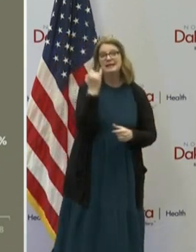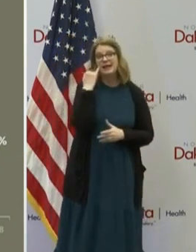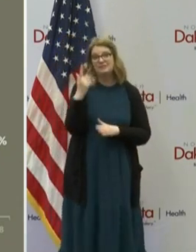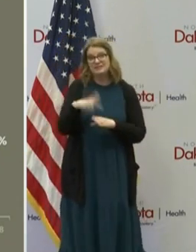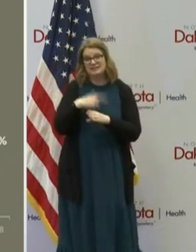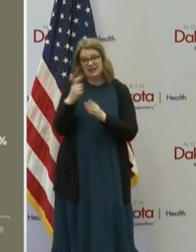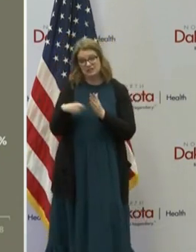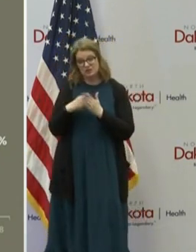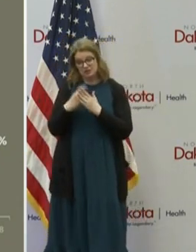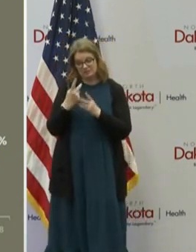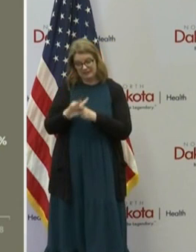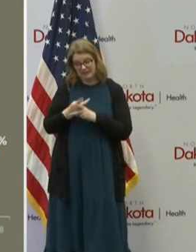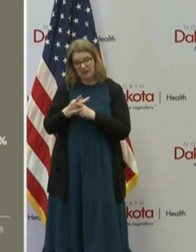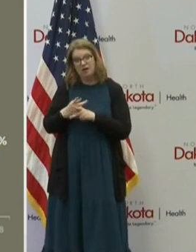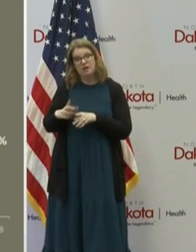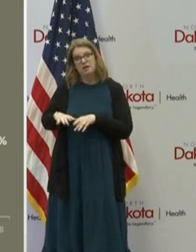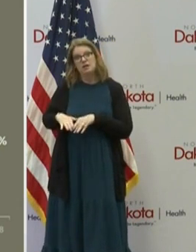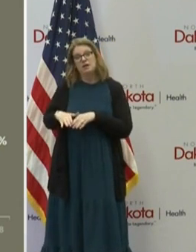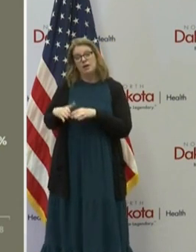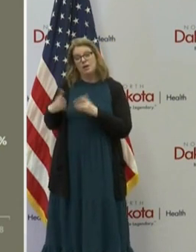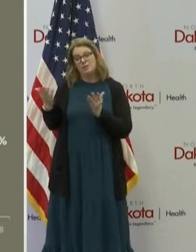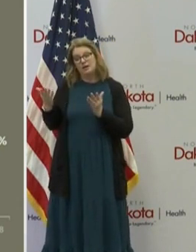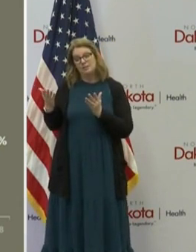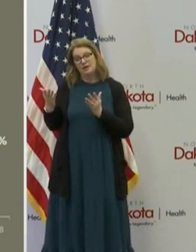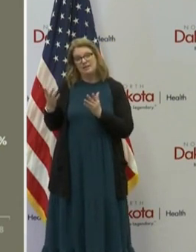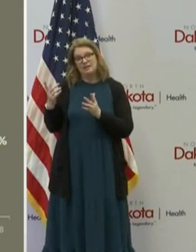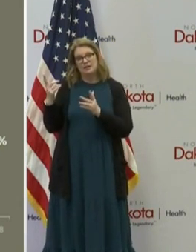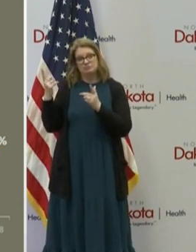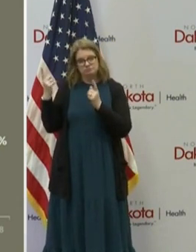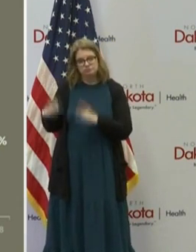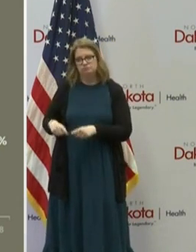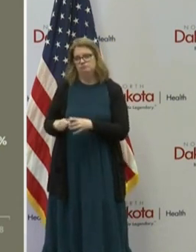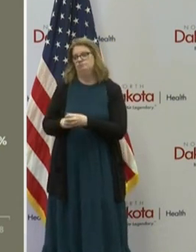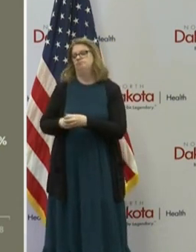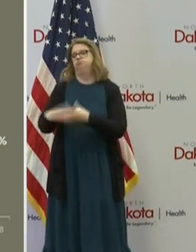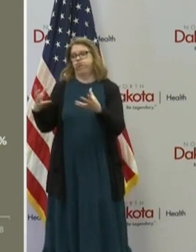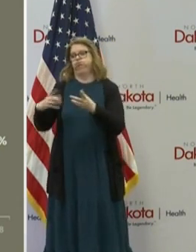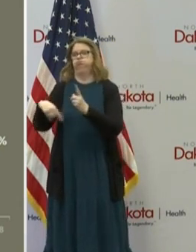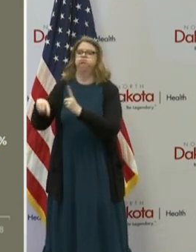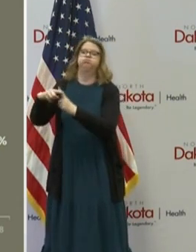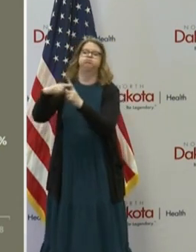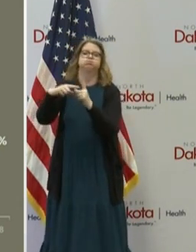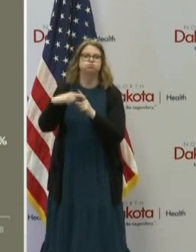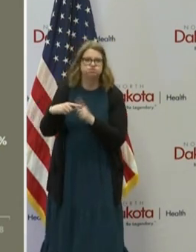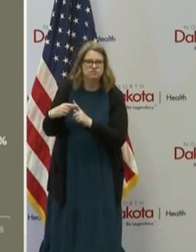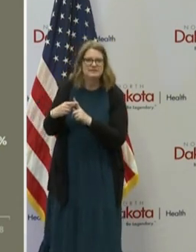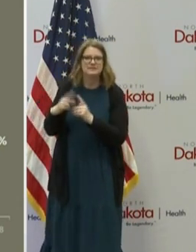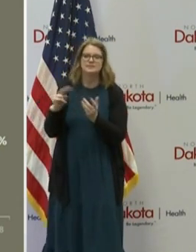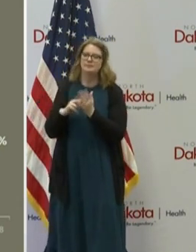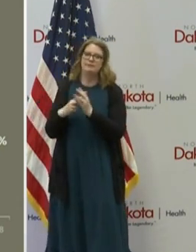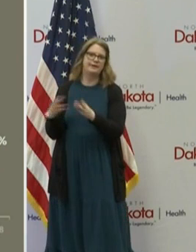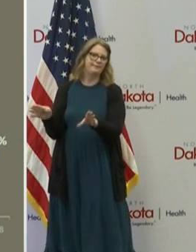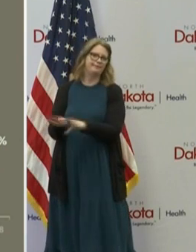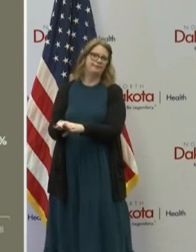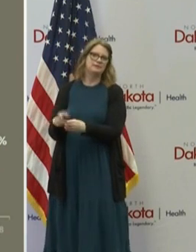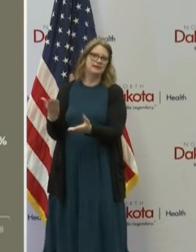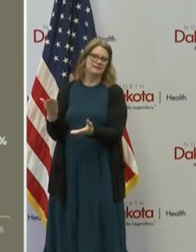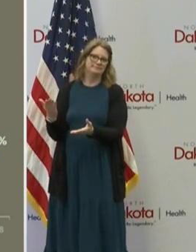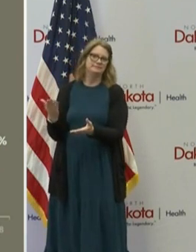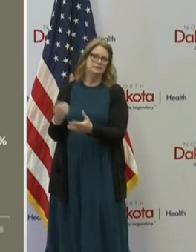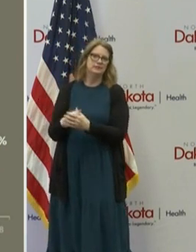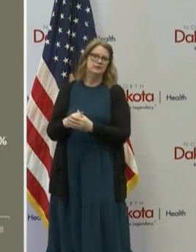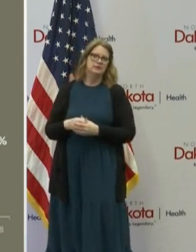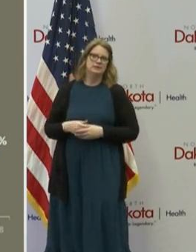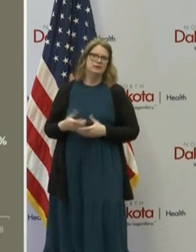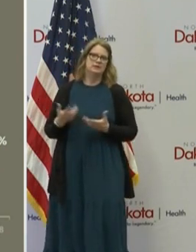care facilities and they have a big breakout, then that might be a situation where we've got to reduce visitation again, or eliminate visitation, because you don't want it jumping